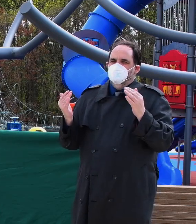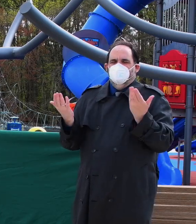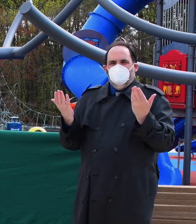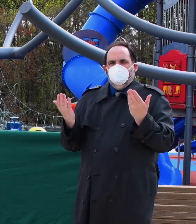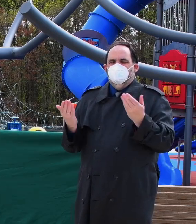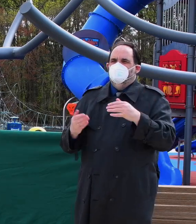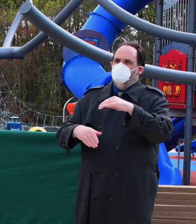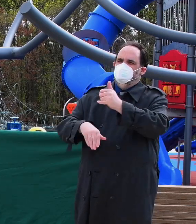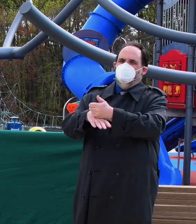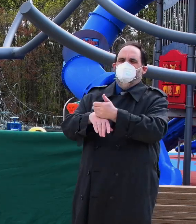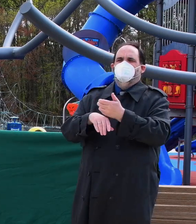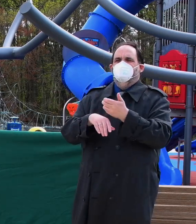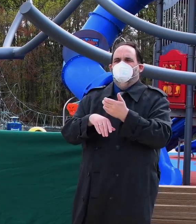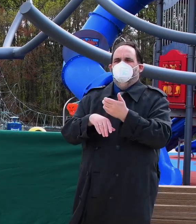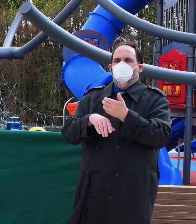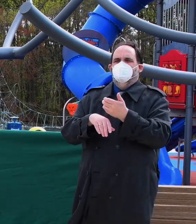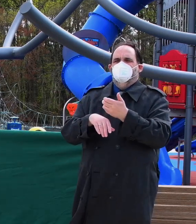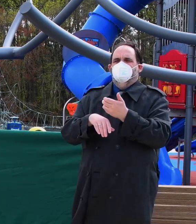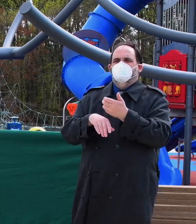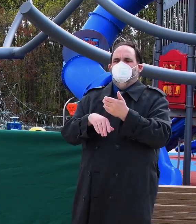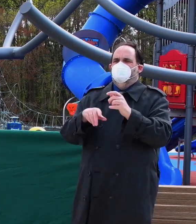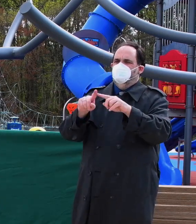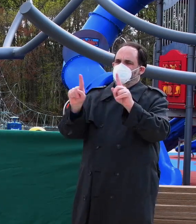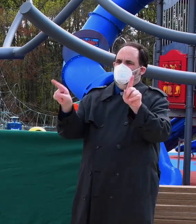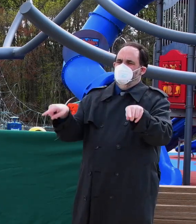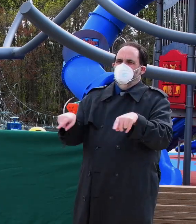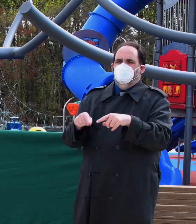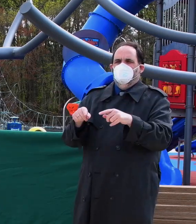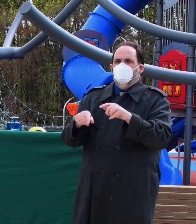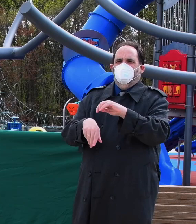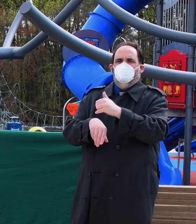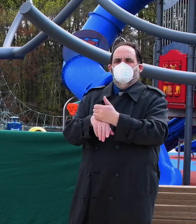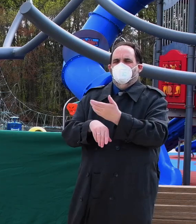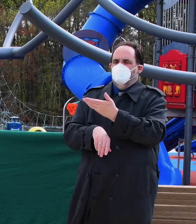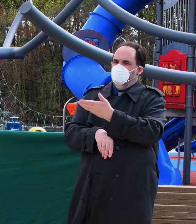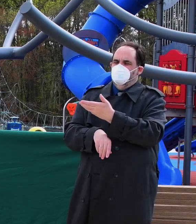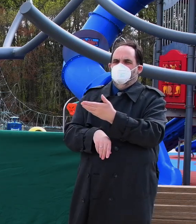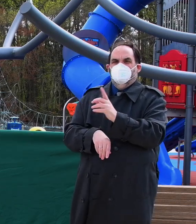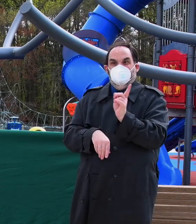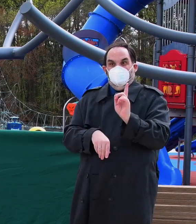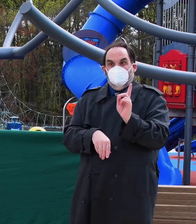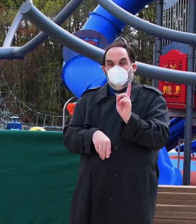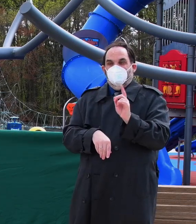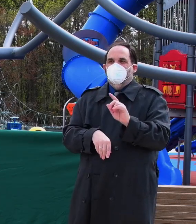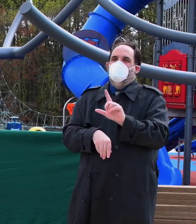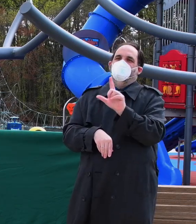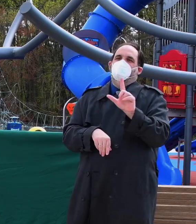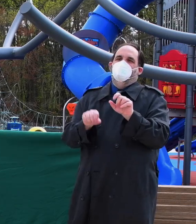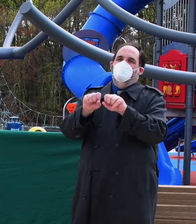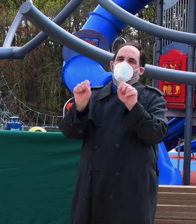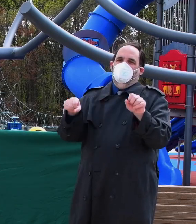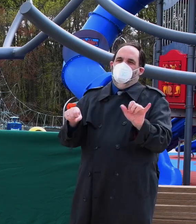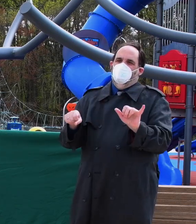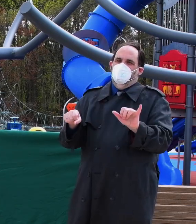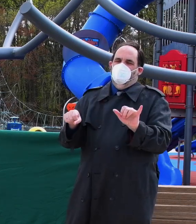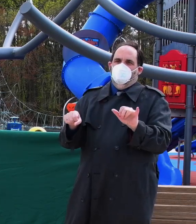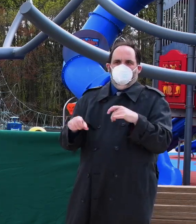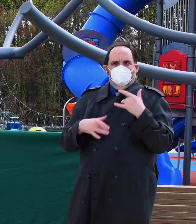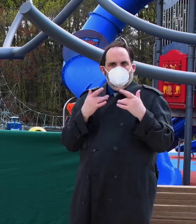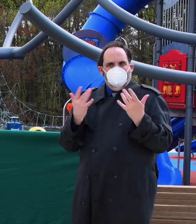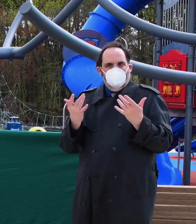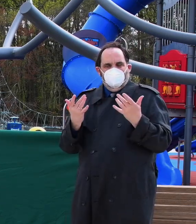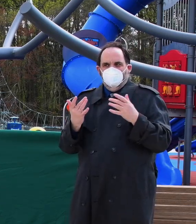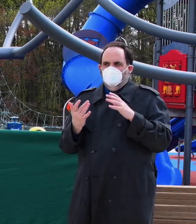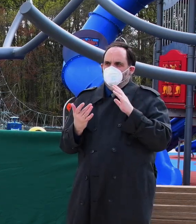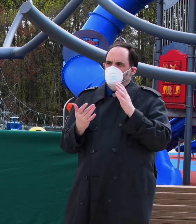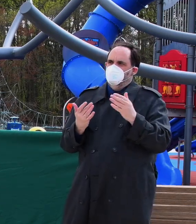delivering or supplying boards for the county library system as well, which we're really excited